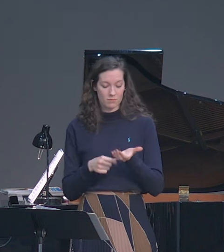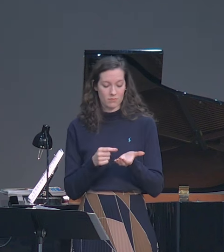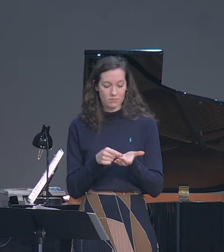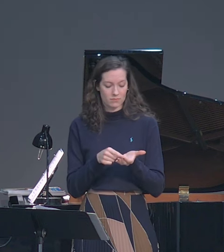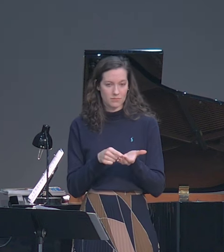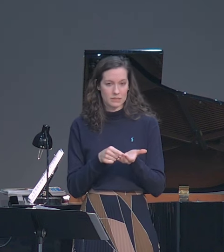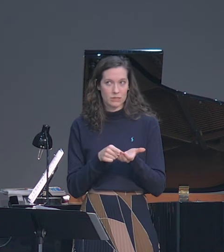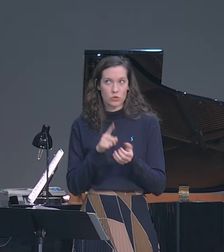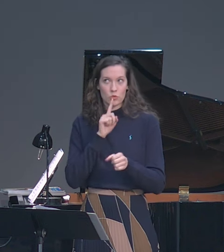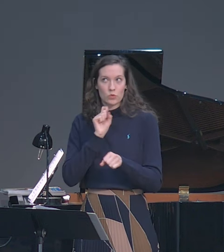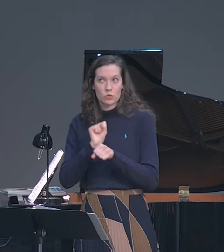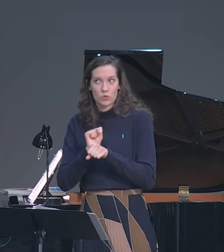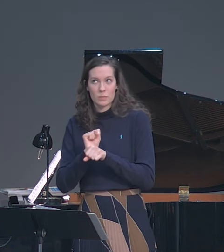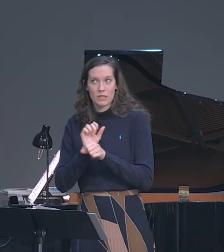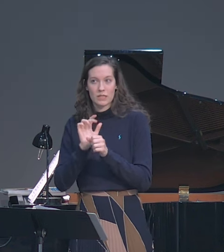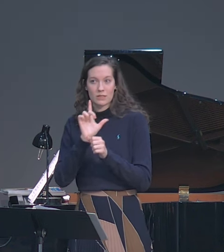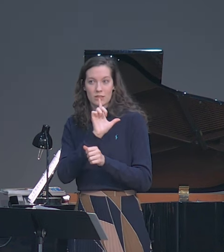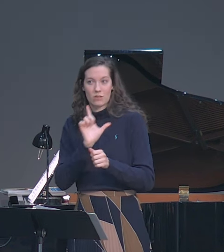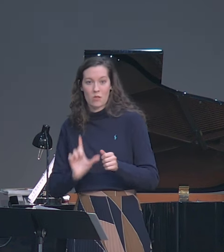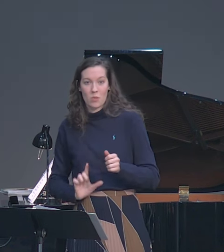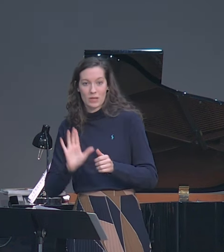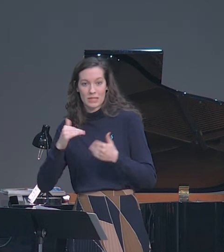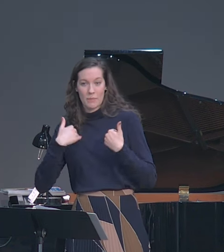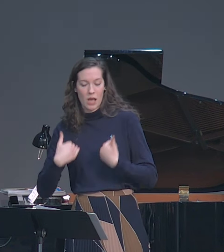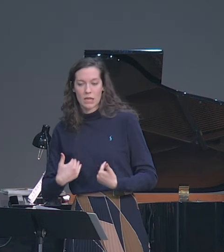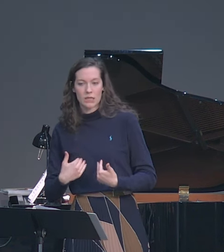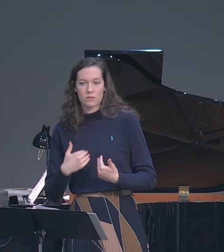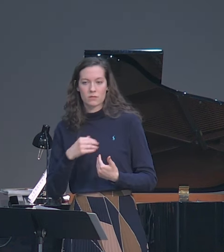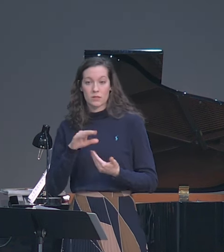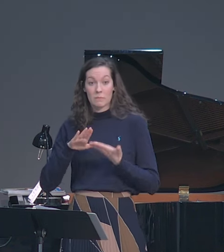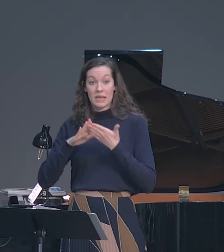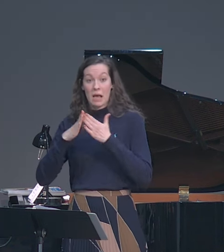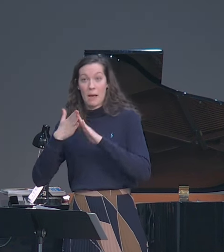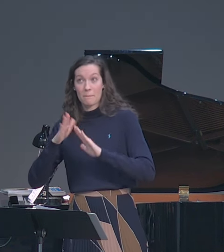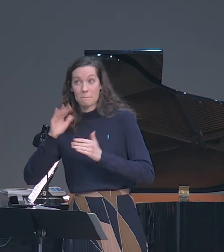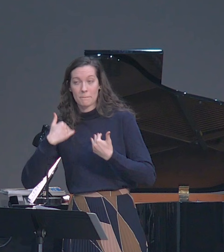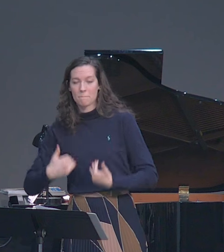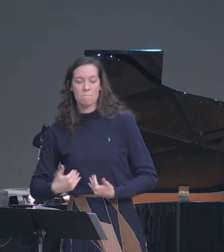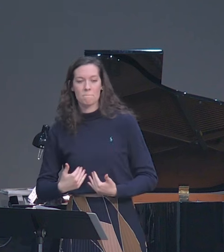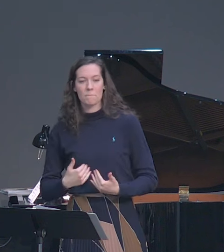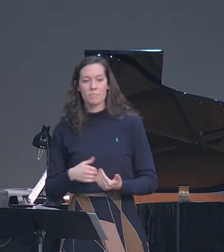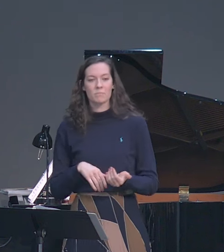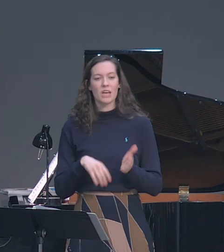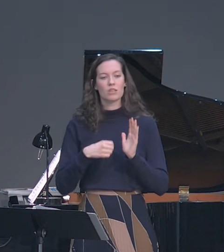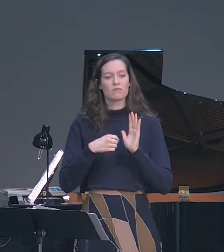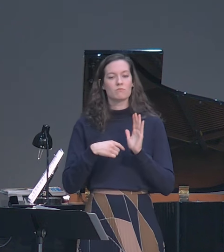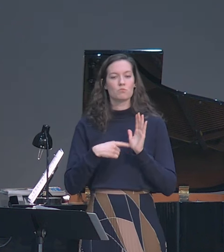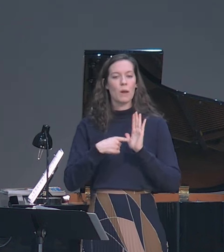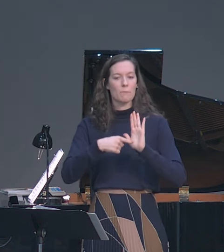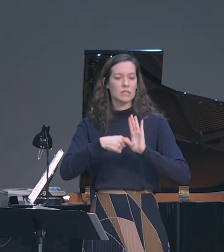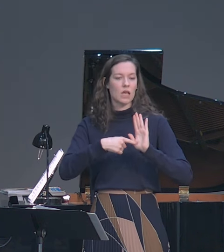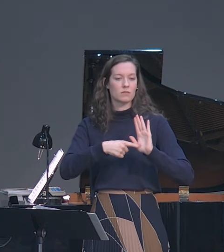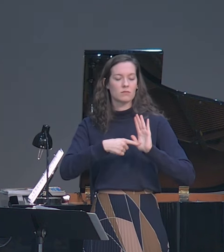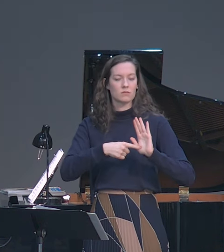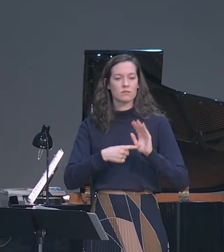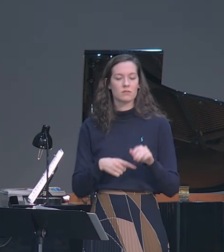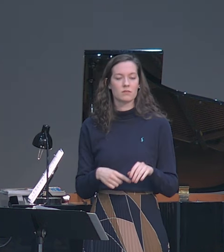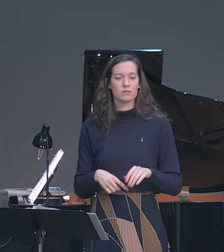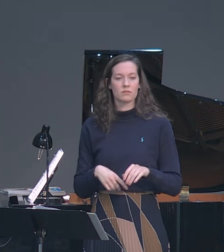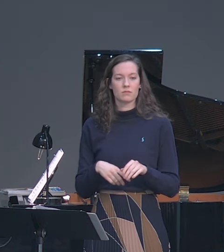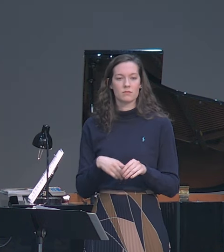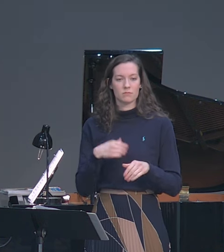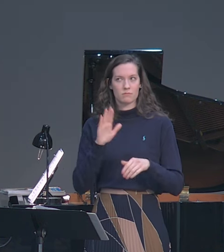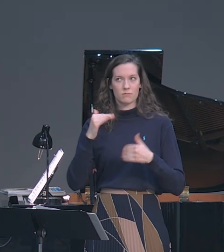of the Lord. It doesn't become the body of our Lord. We eat because it represents the body of the Lord that was broken for us, that